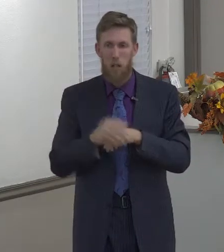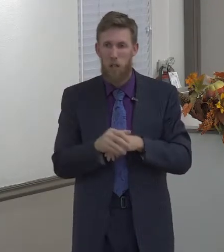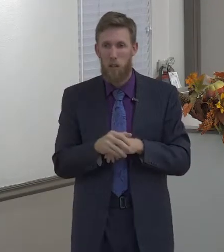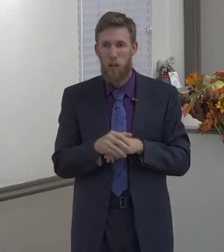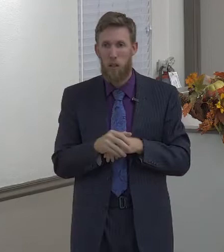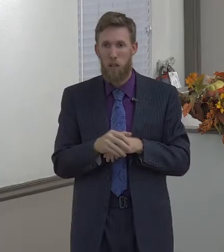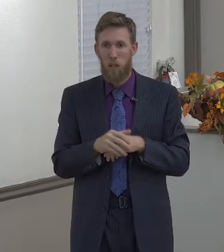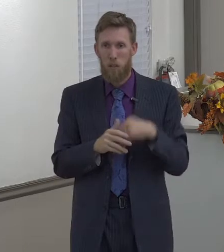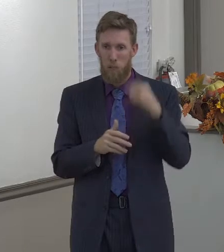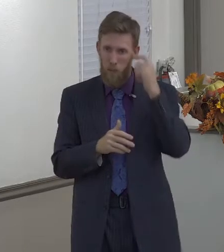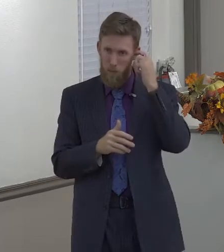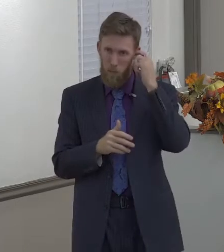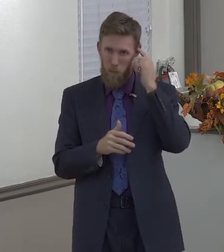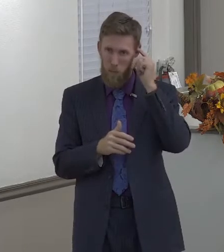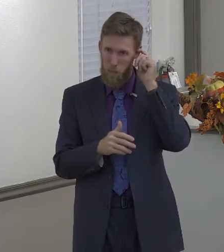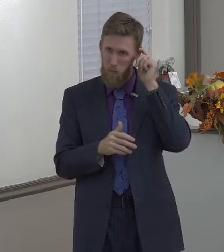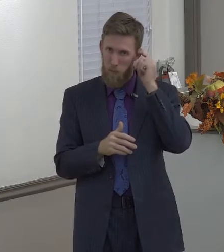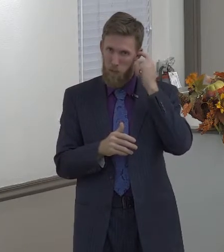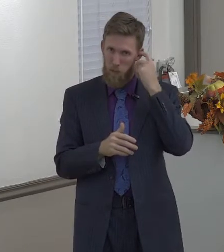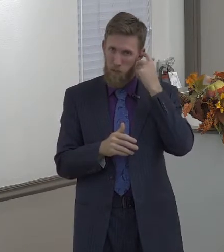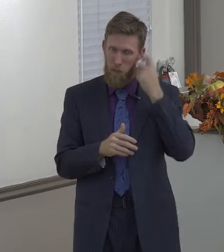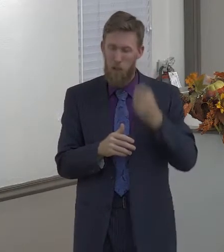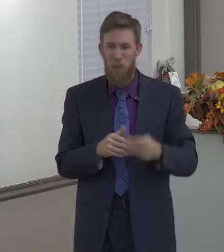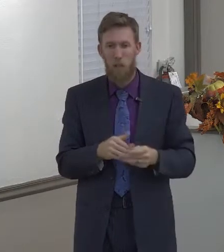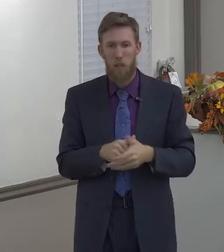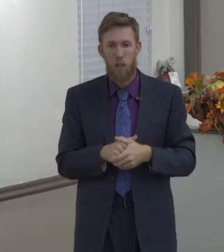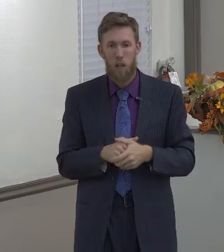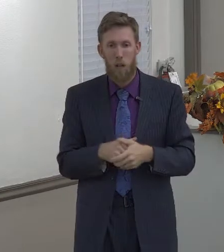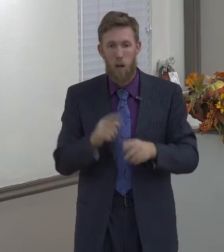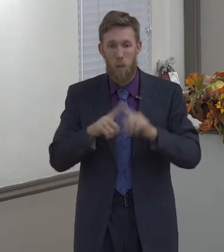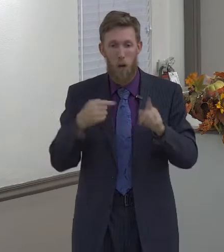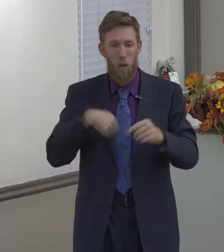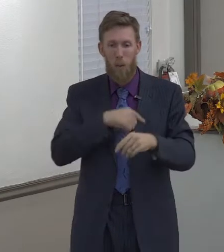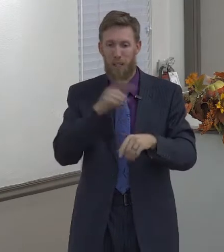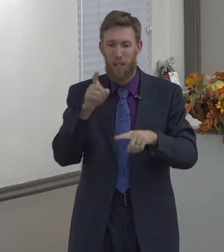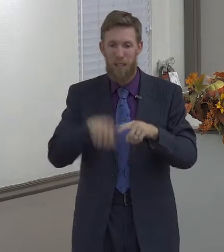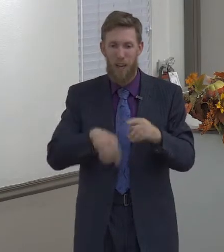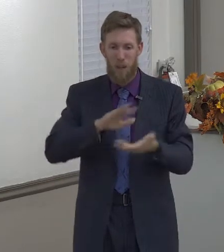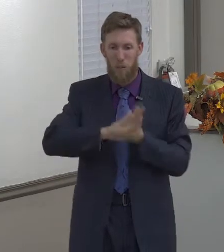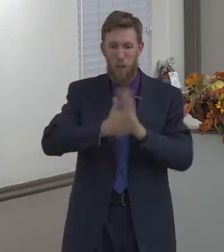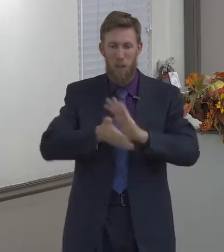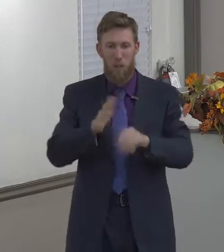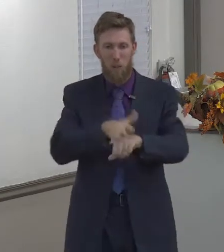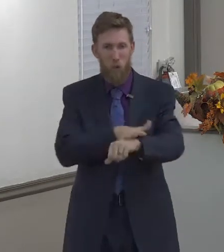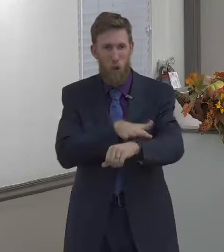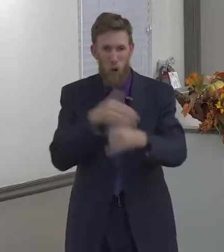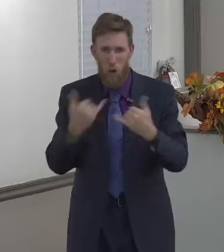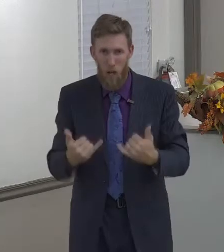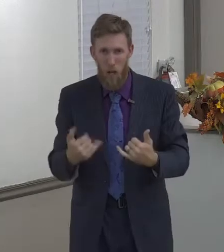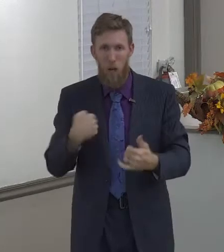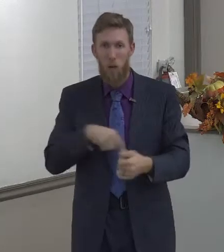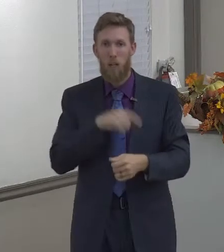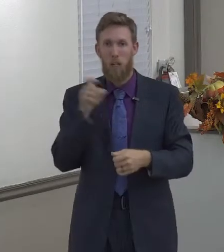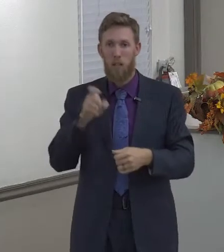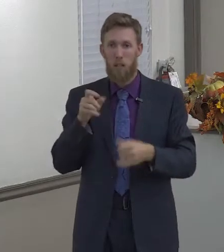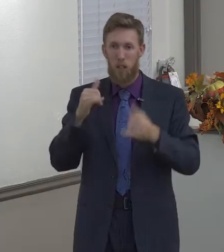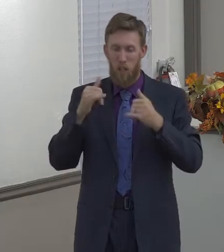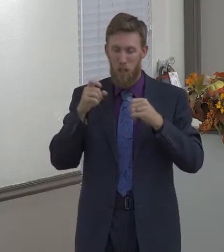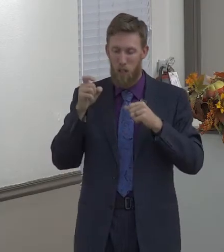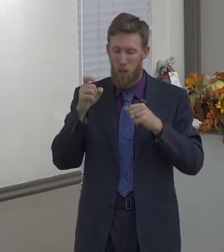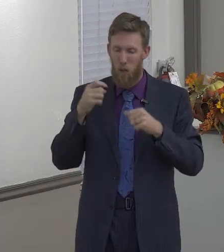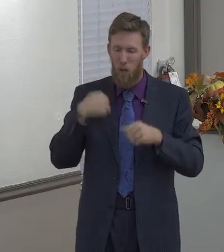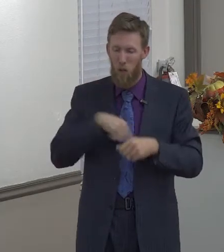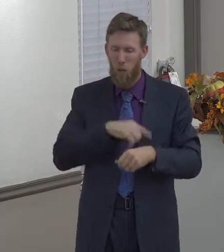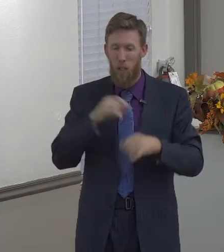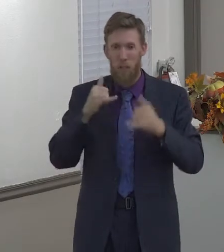Lord's church. We have to let Him have church the way He wants church. It is His church. He knows what He's doing with it.